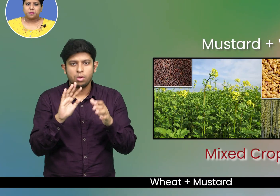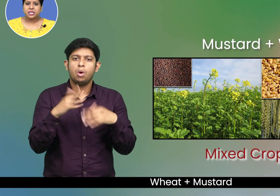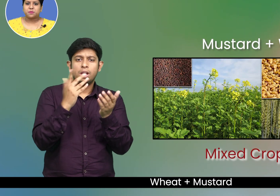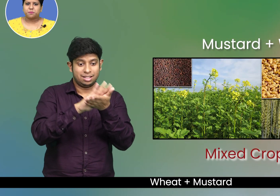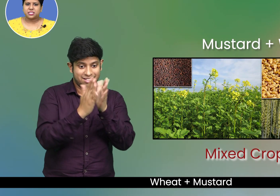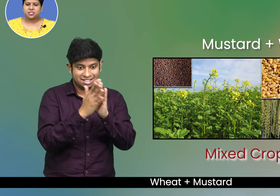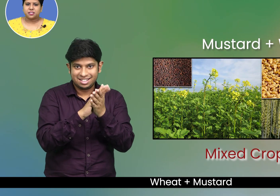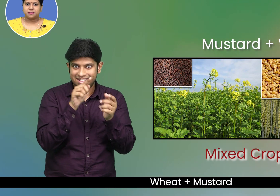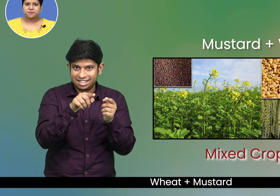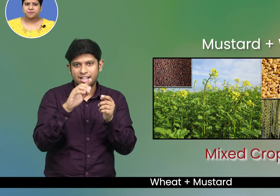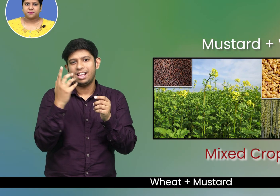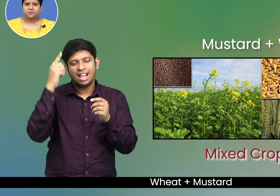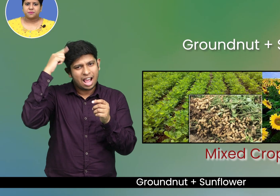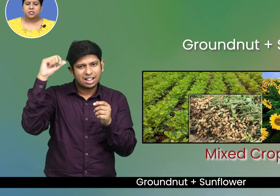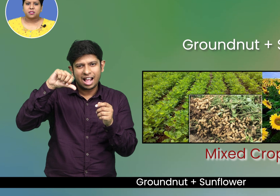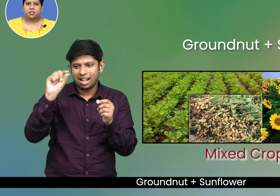wheat plus mustard,